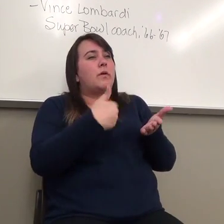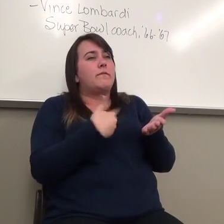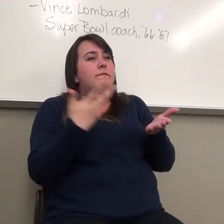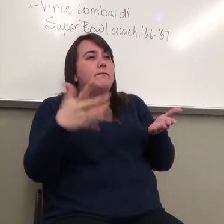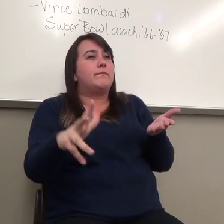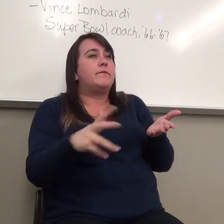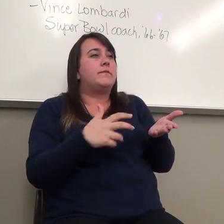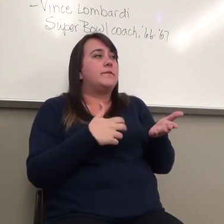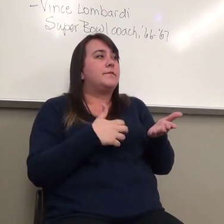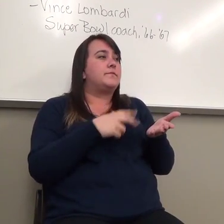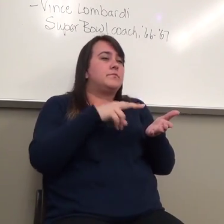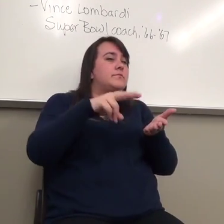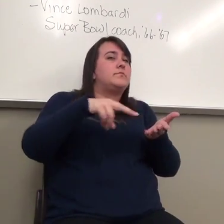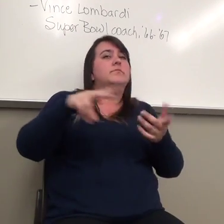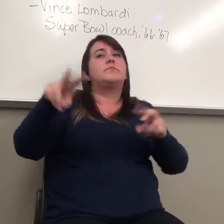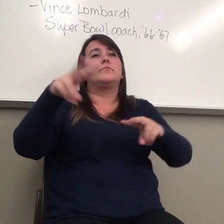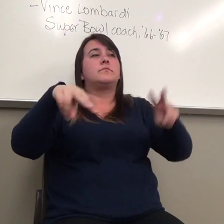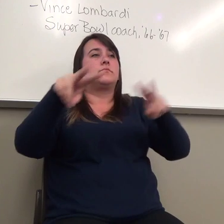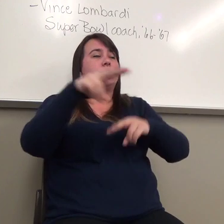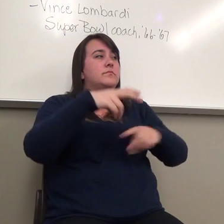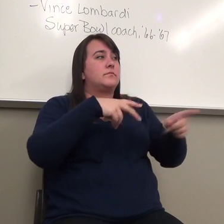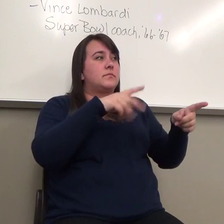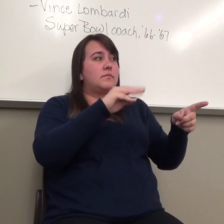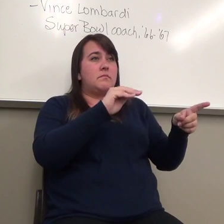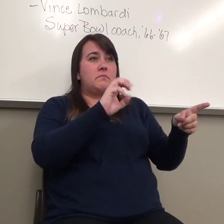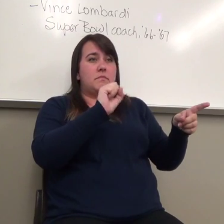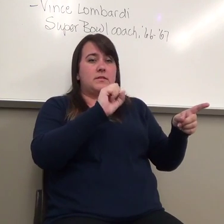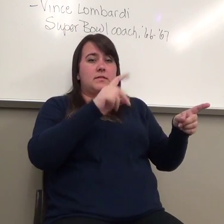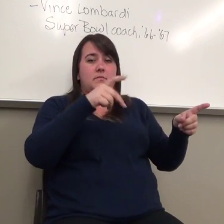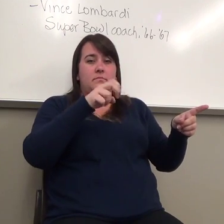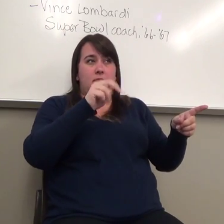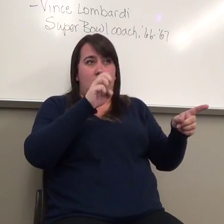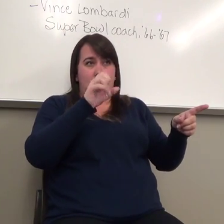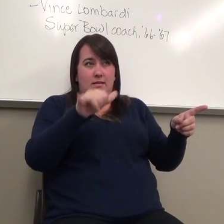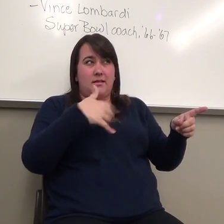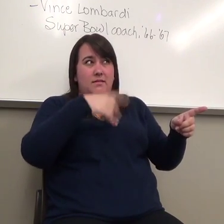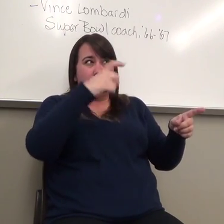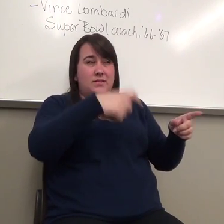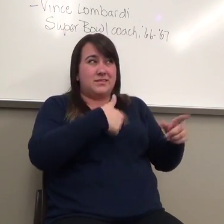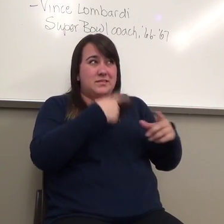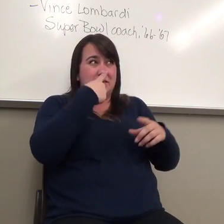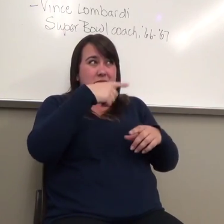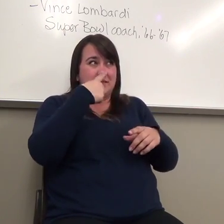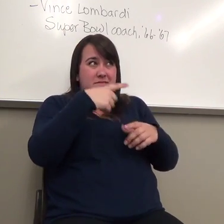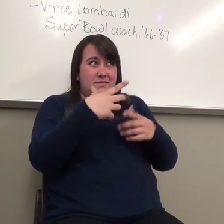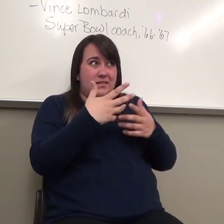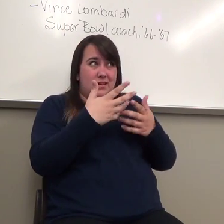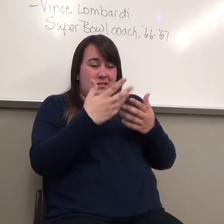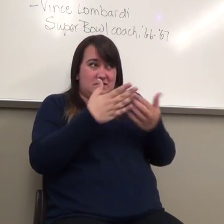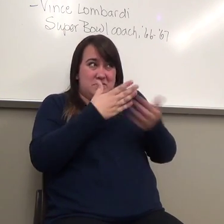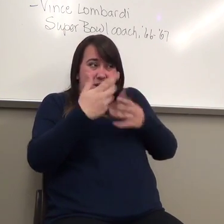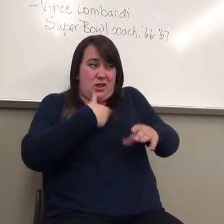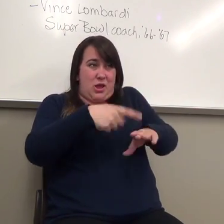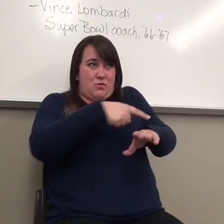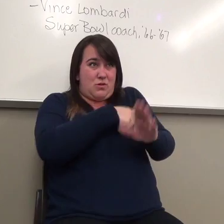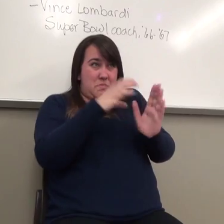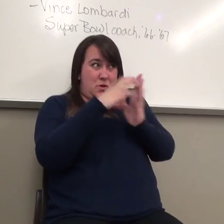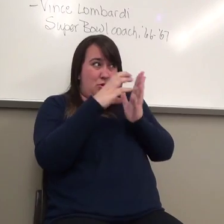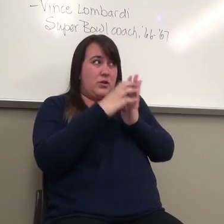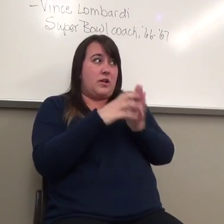Ms. Bennett? Yes. I have a question. Does it matter how long it could be? Does it matter how long? The paragraph, Yeah. you read your